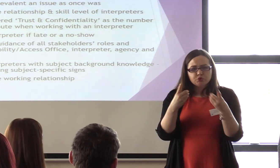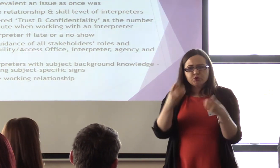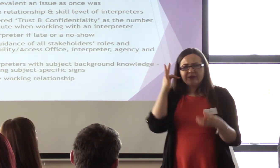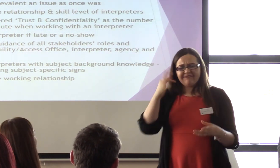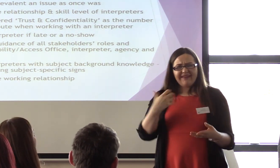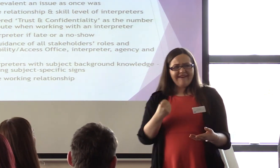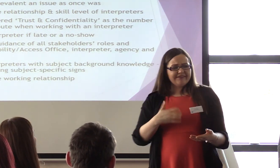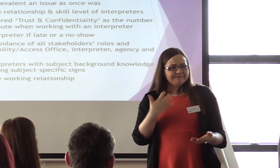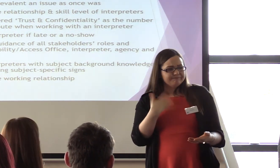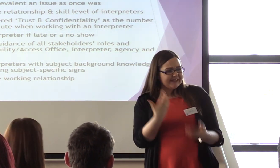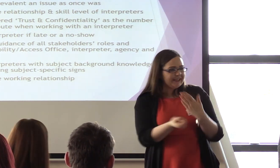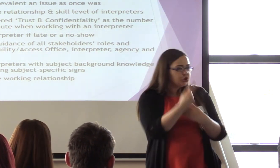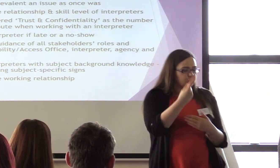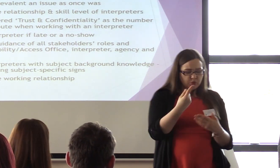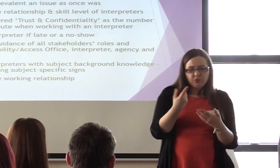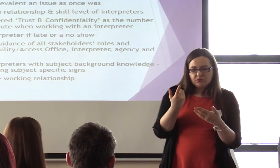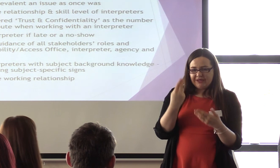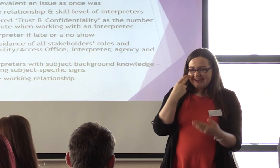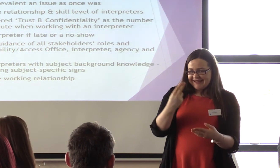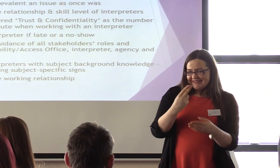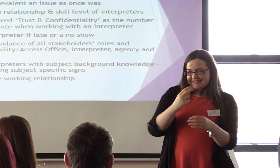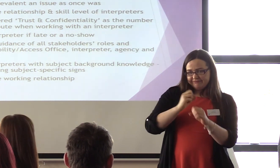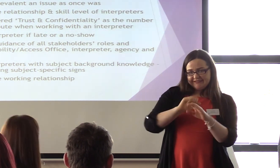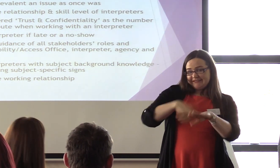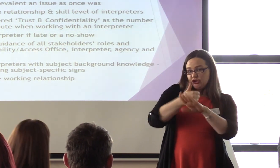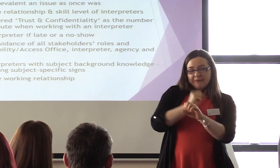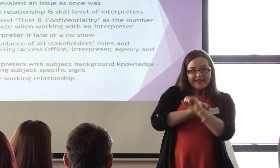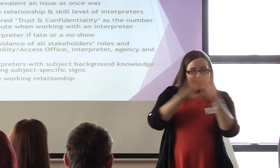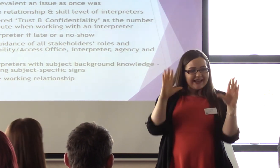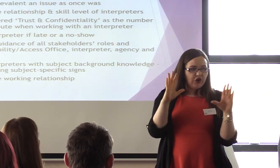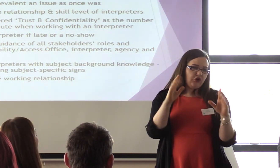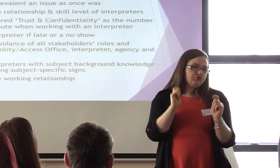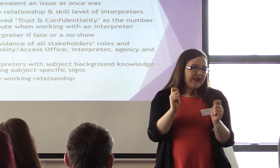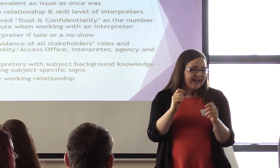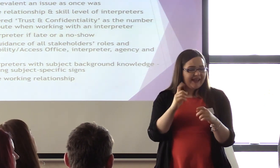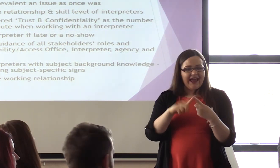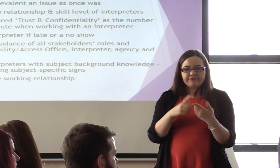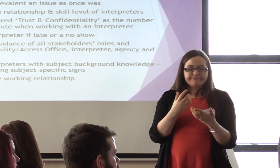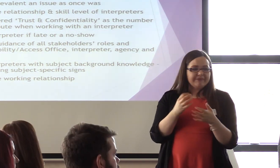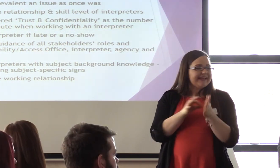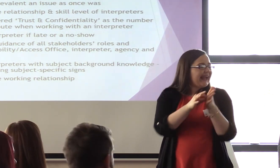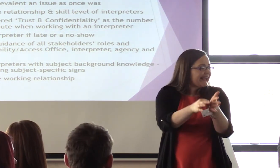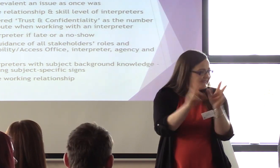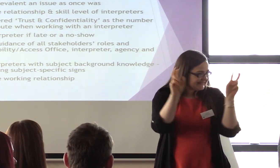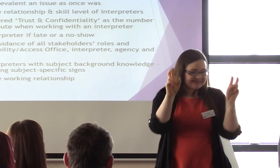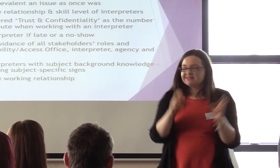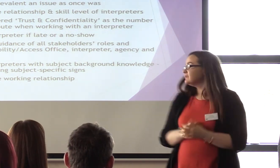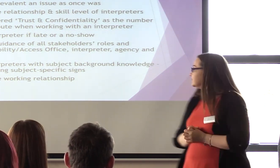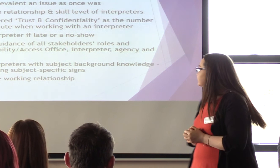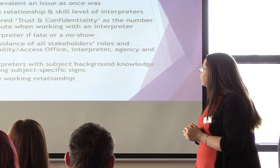are, appropriate boundaries between interpreters and students, and a complaints process if there is an issue.